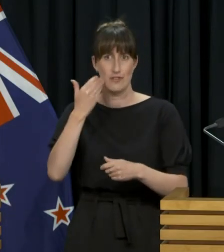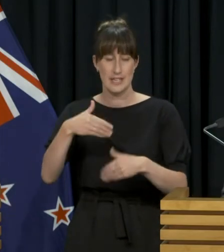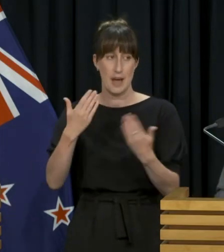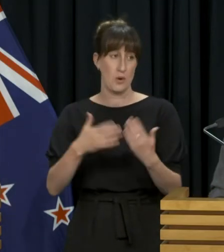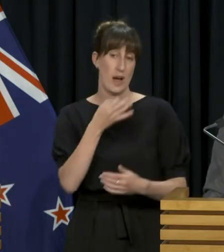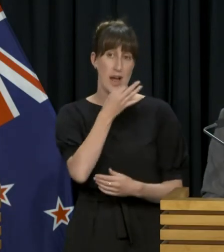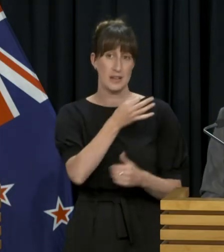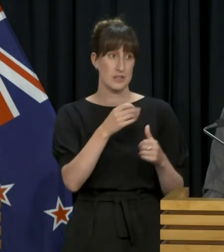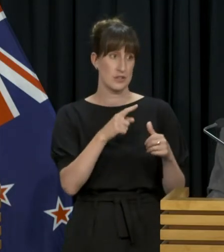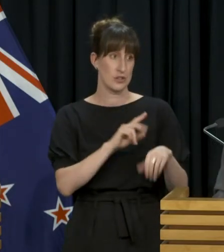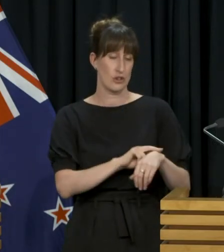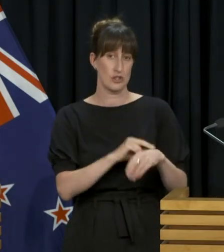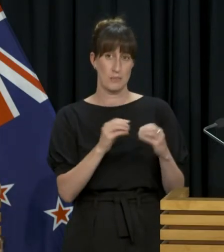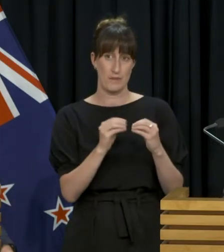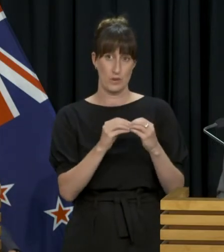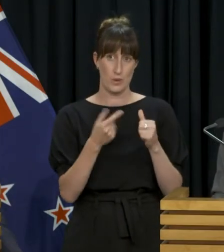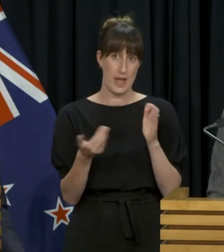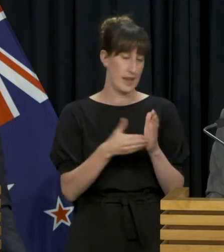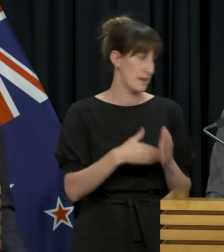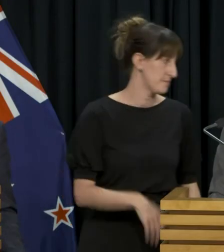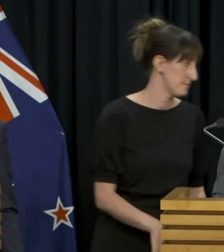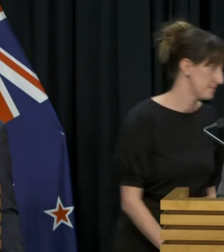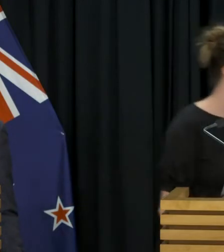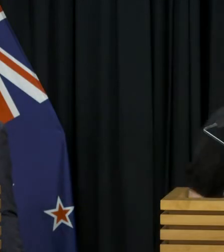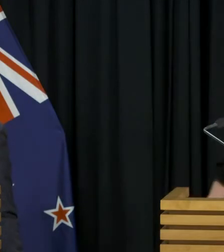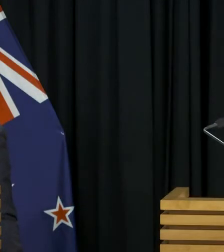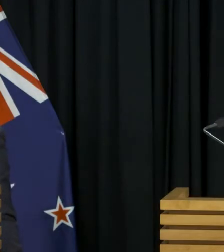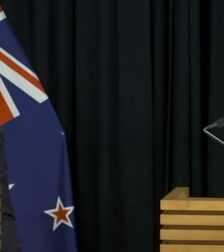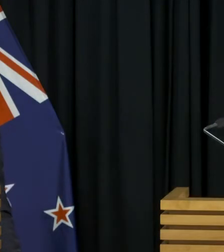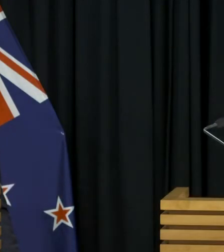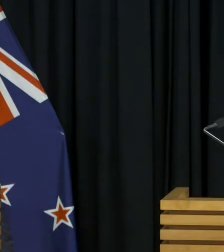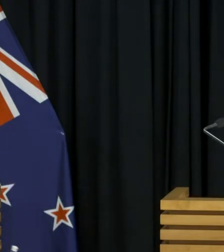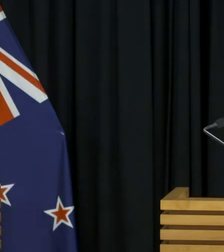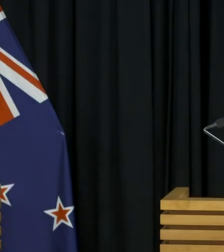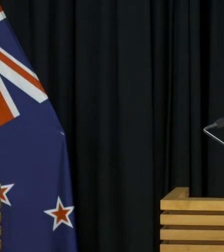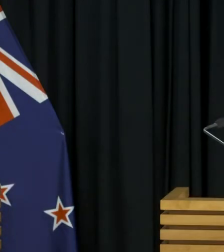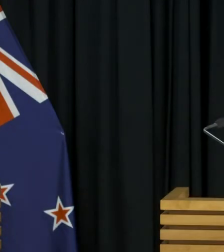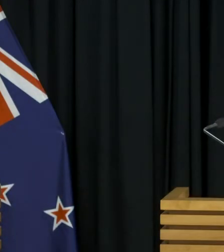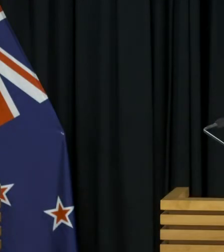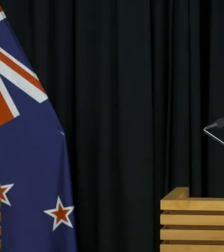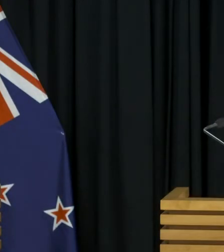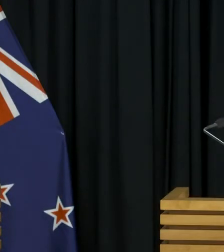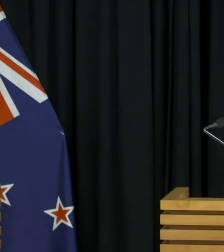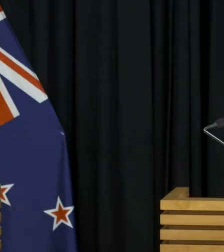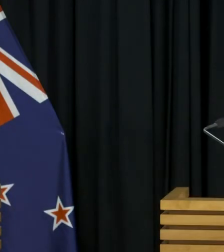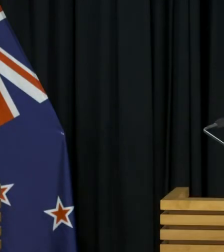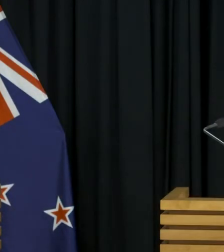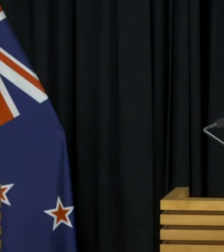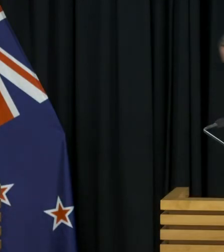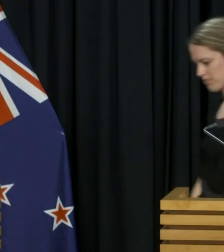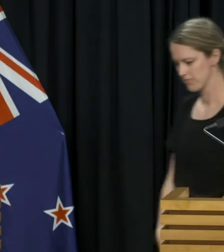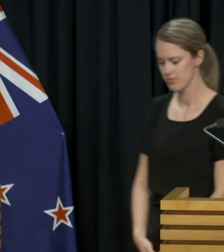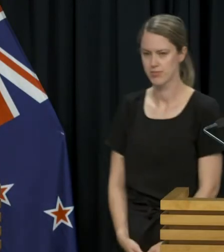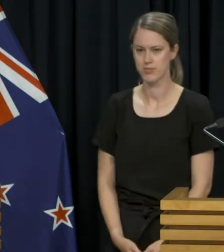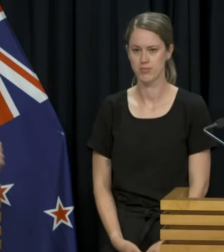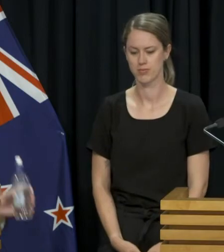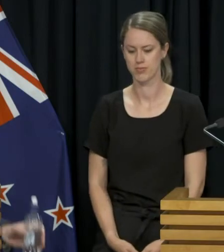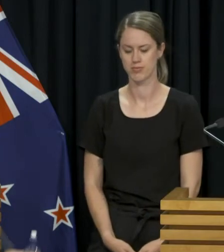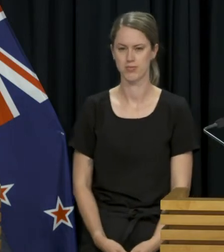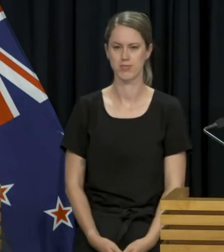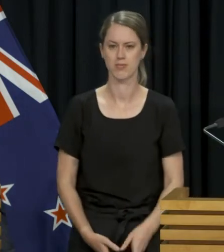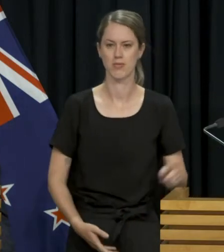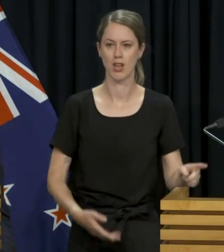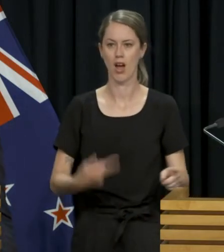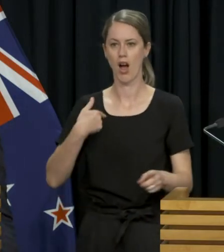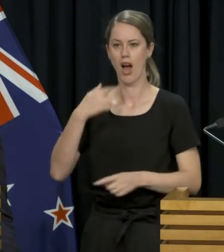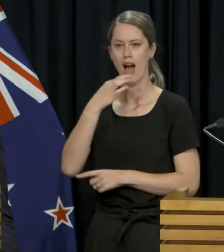Dr. Bloomfield to comment on that as well. Just two things to add there, Minister. First, when I wrote to the Chief Executive of Fonterra, he did